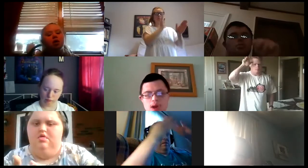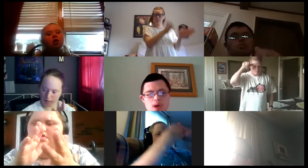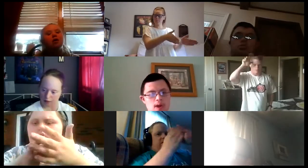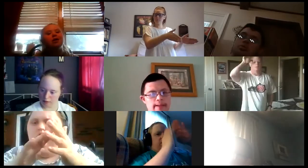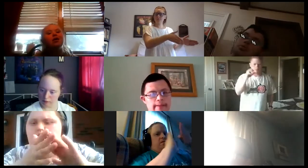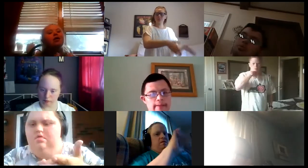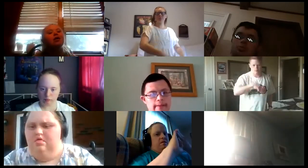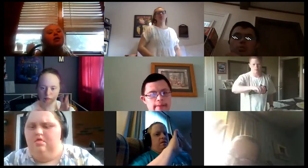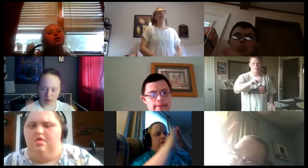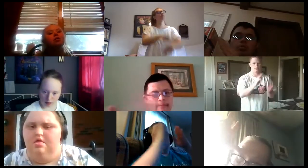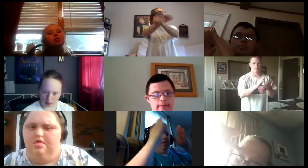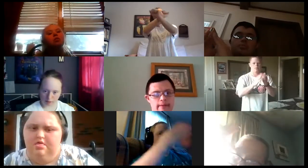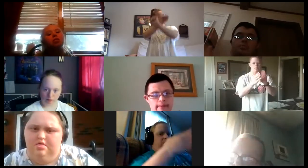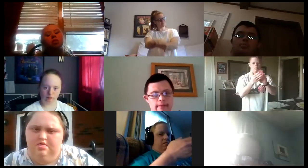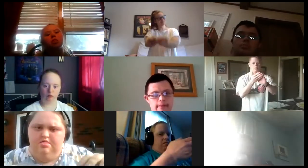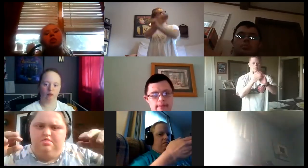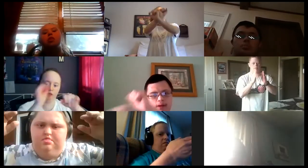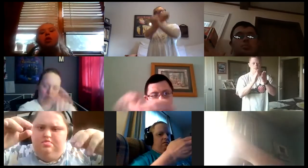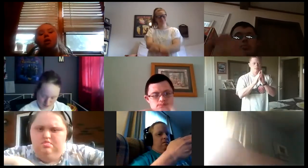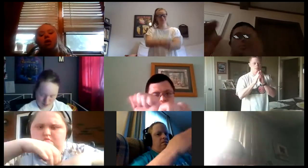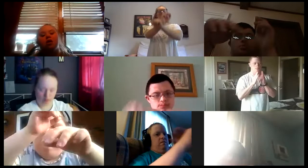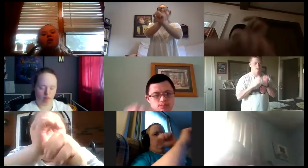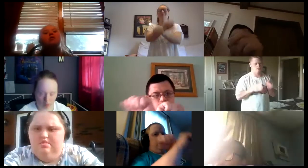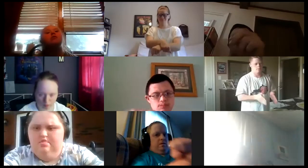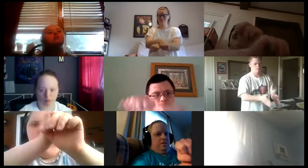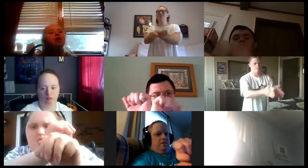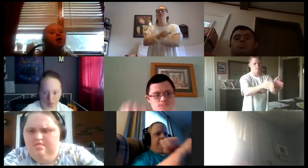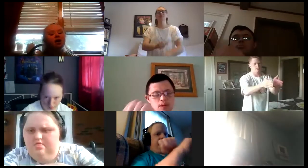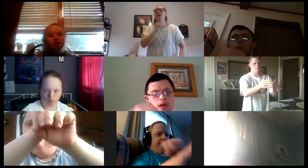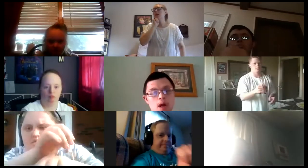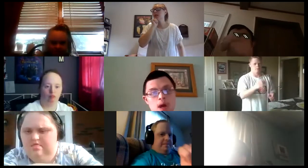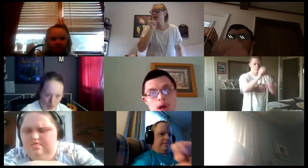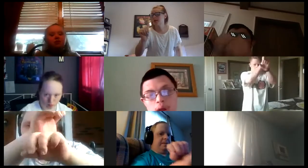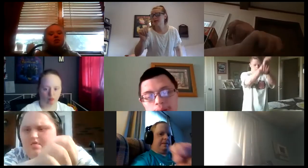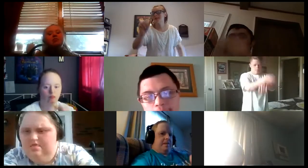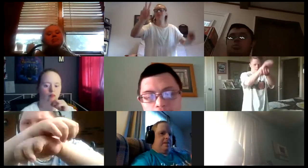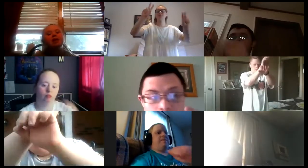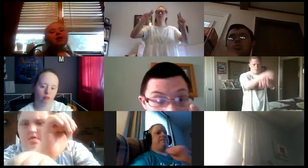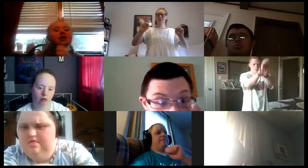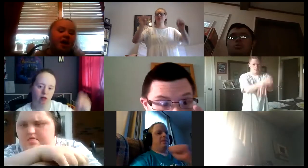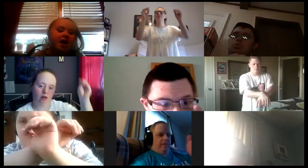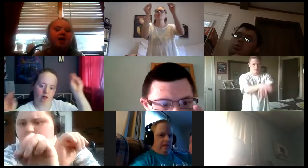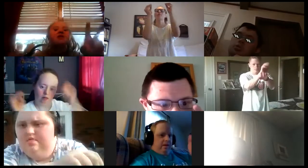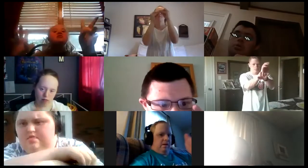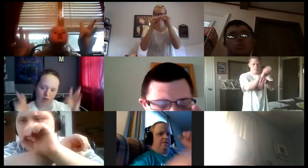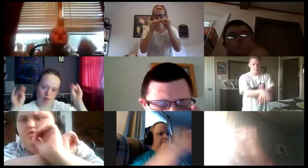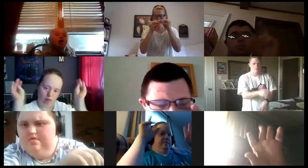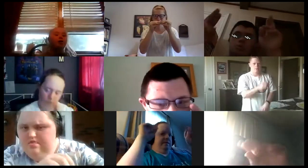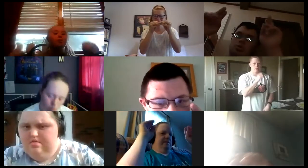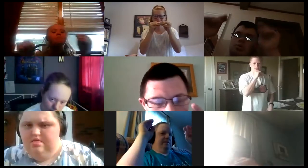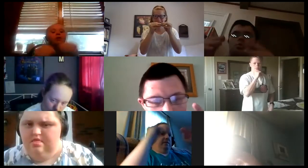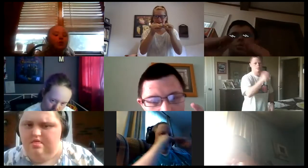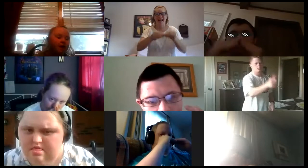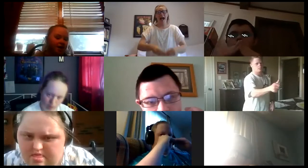road. I'm going to ride till I can't no